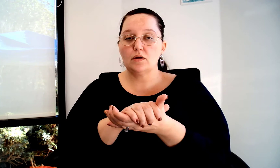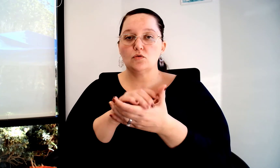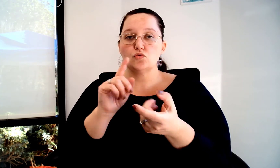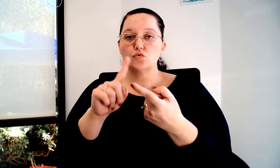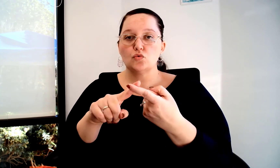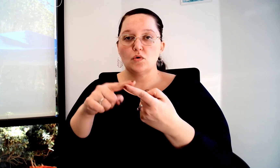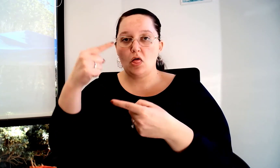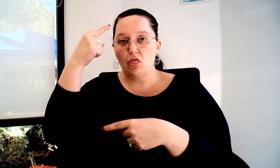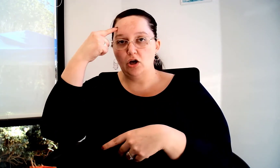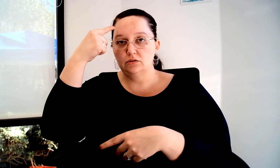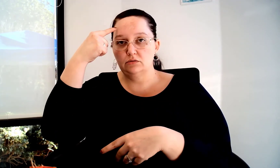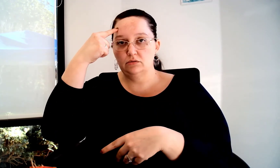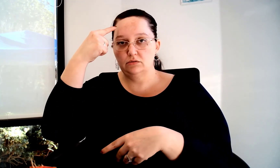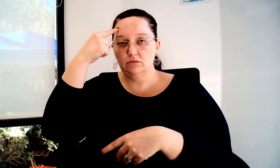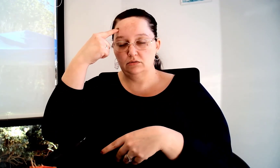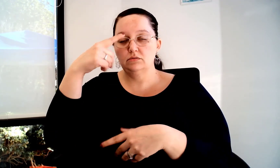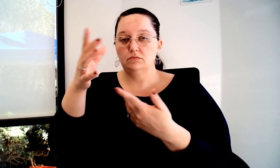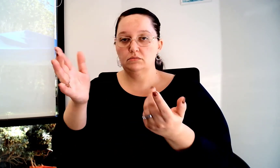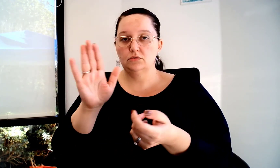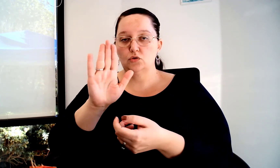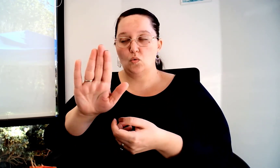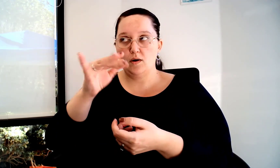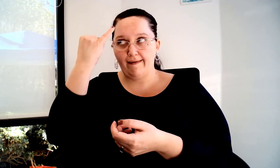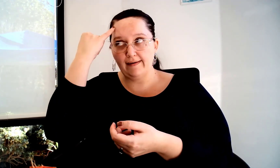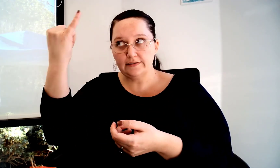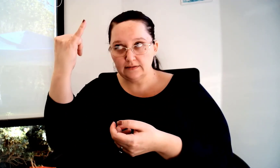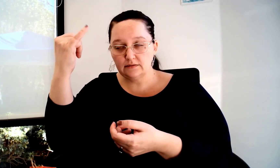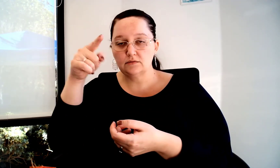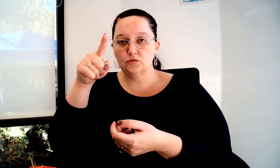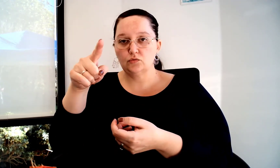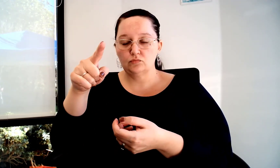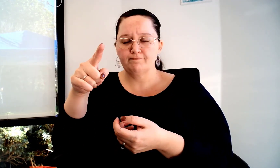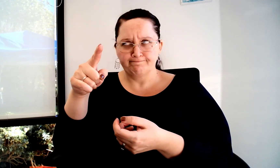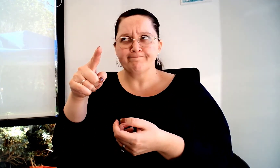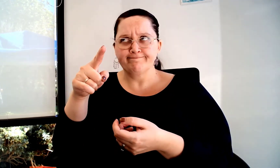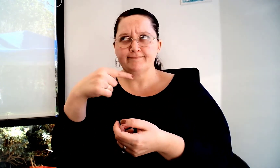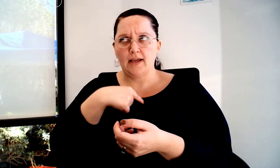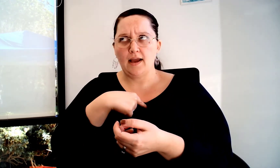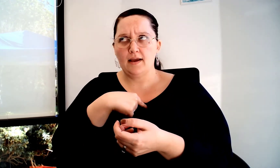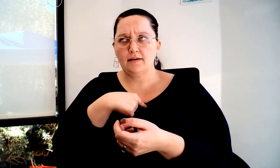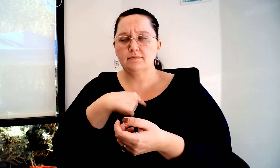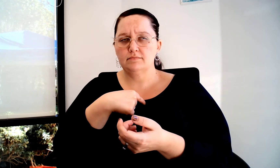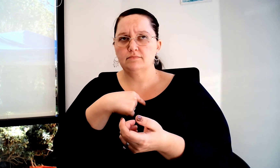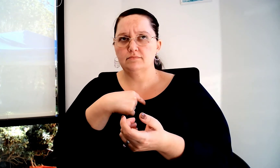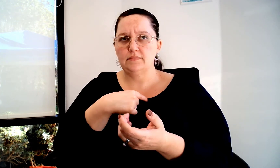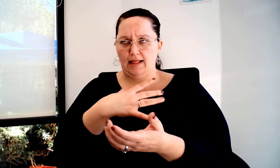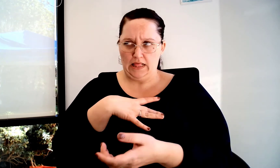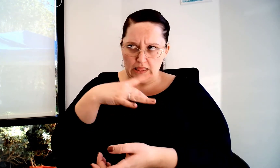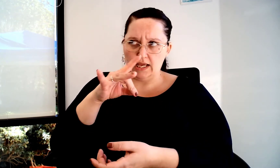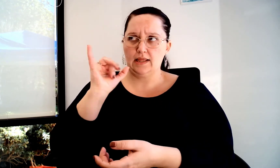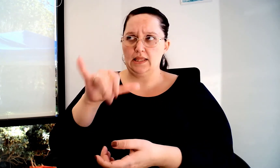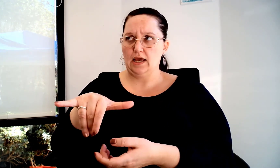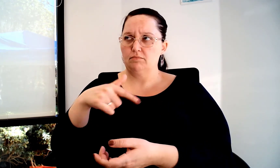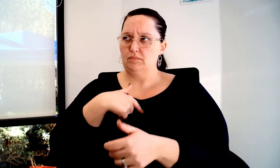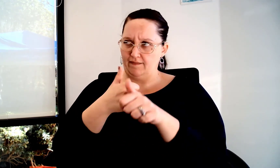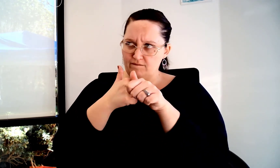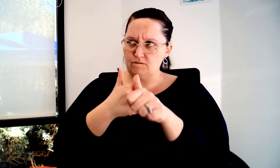that sign is as if you were married to a thought, right? Married to an idea.